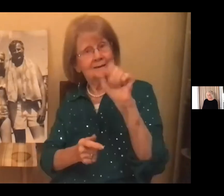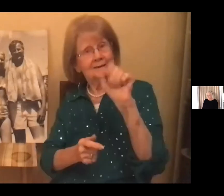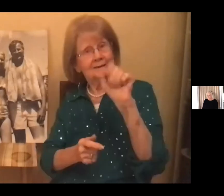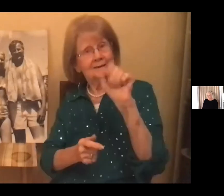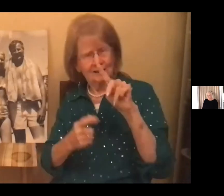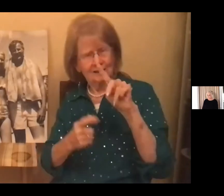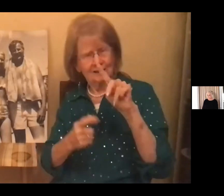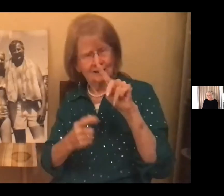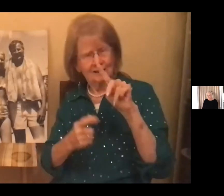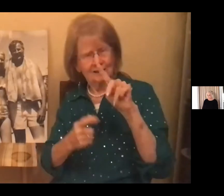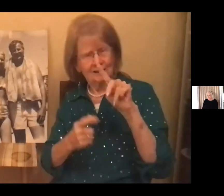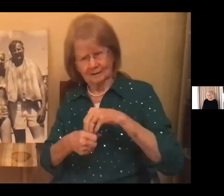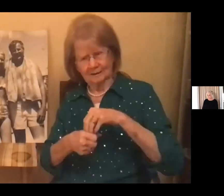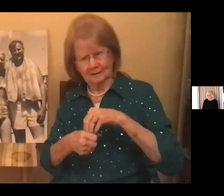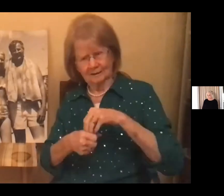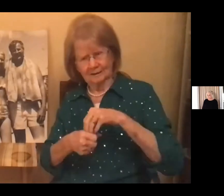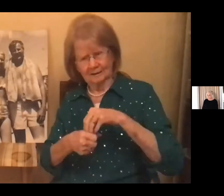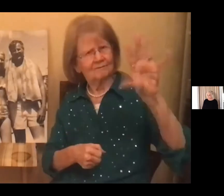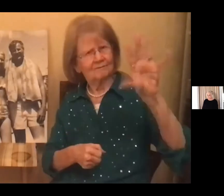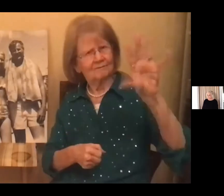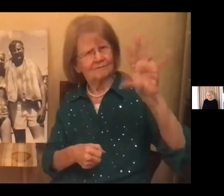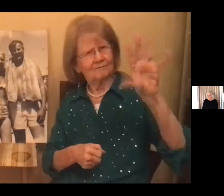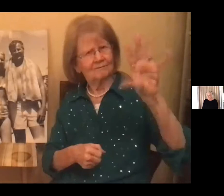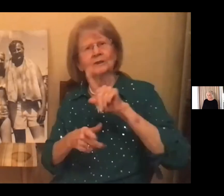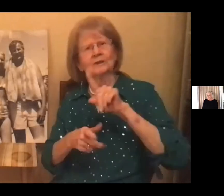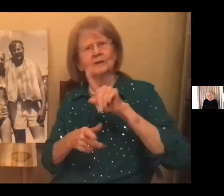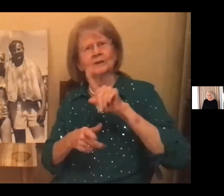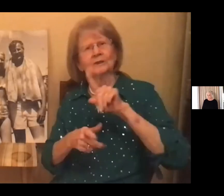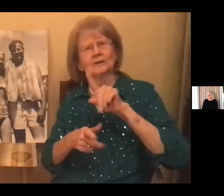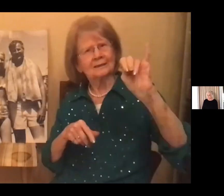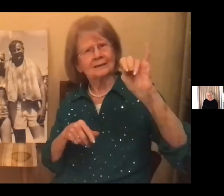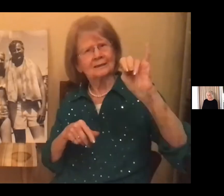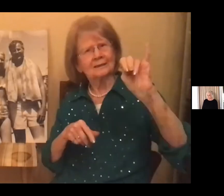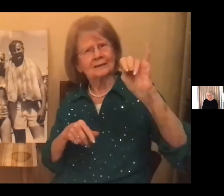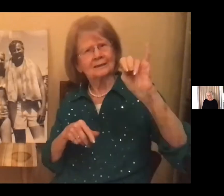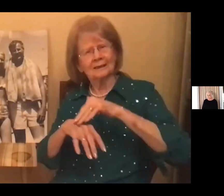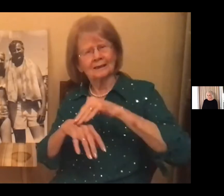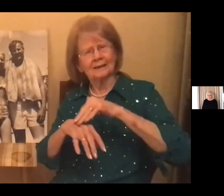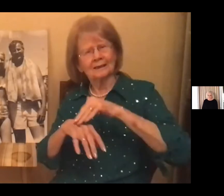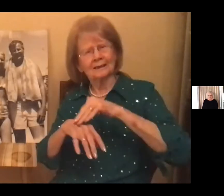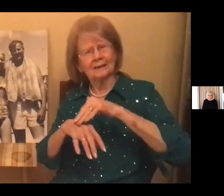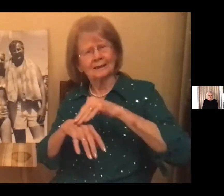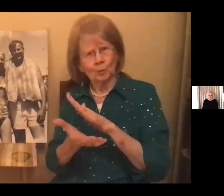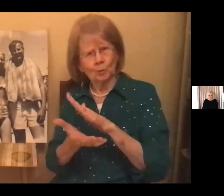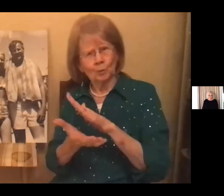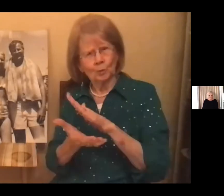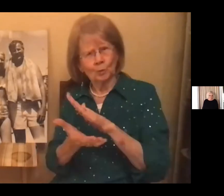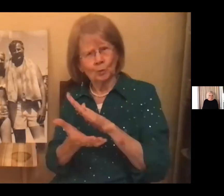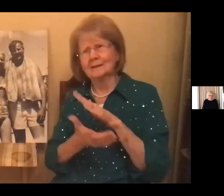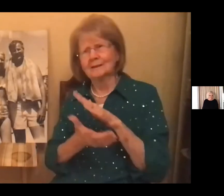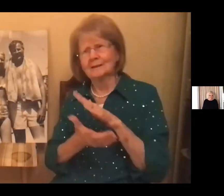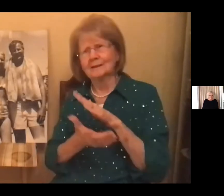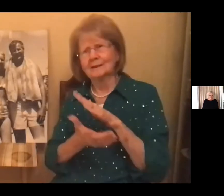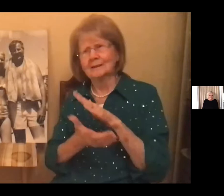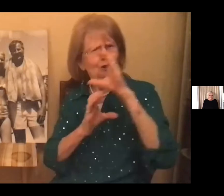When I first met him, well, actually I knew him before, but I met him there was a picnic at